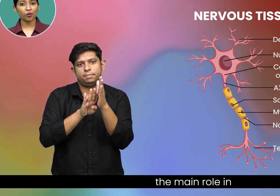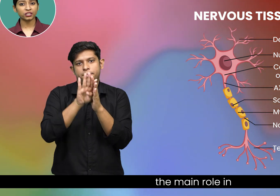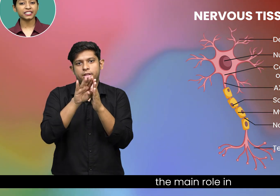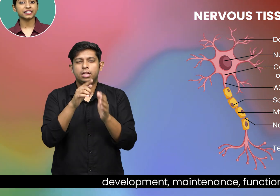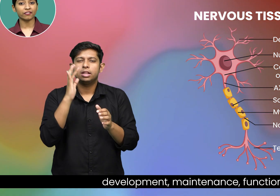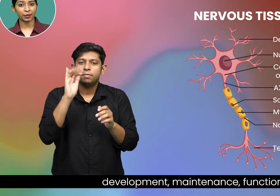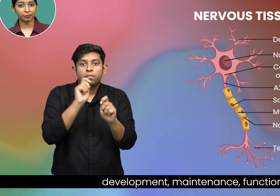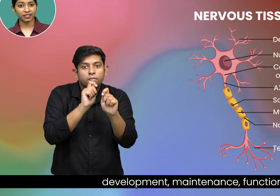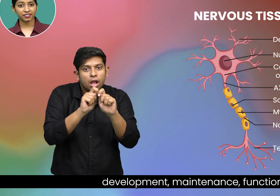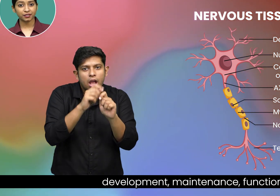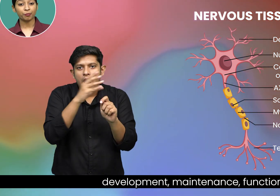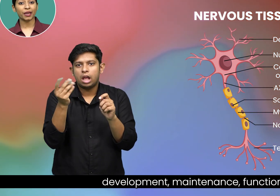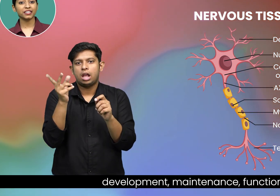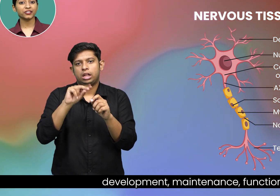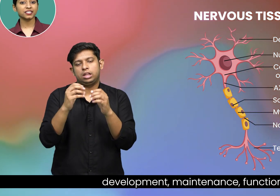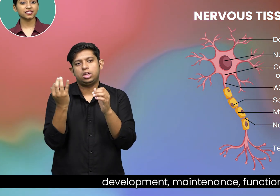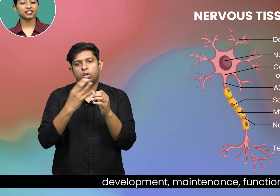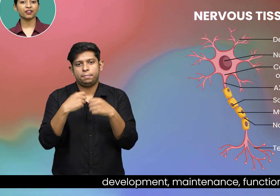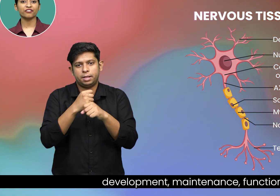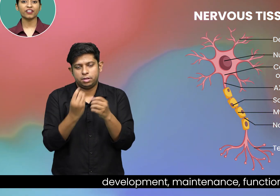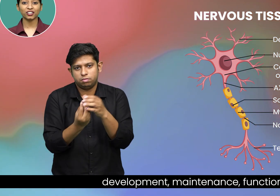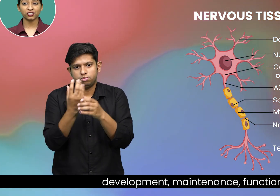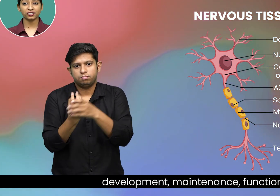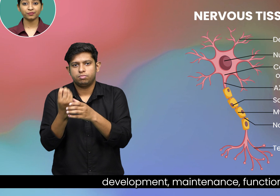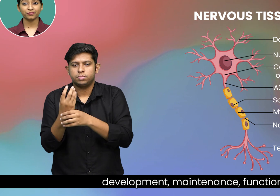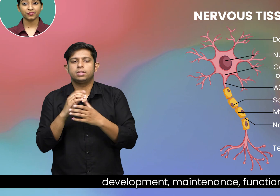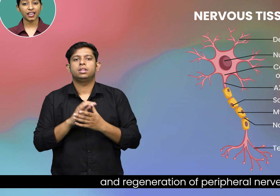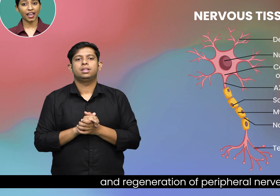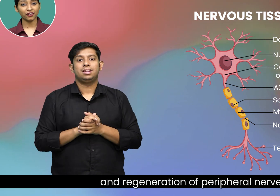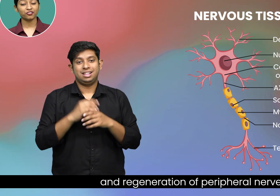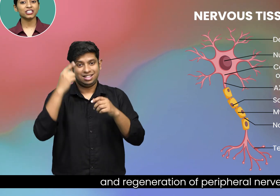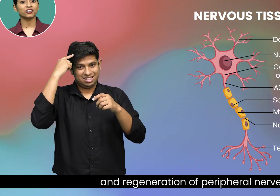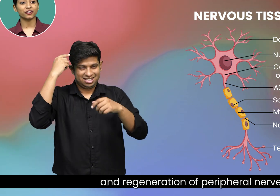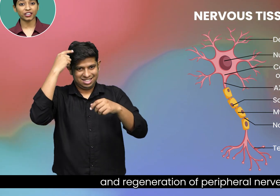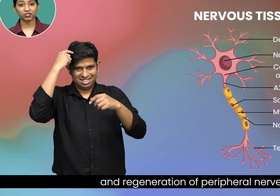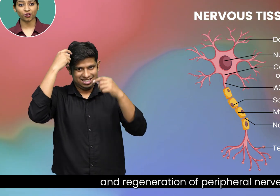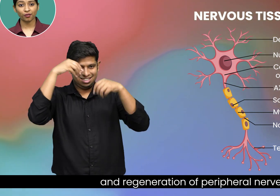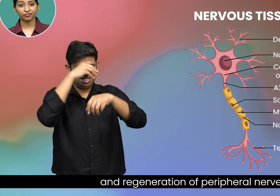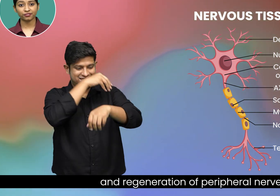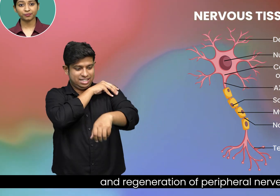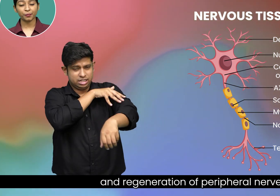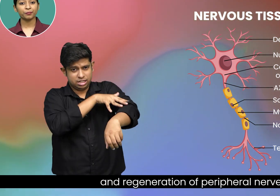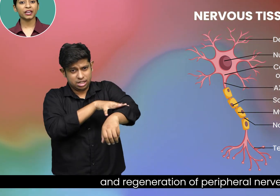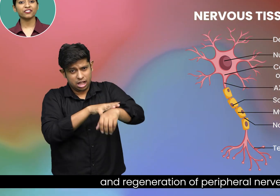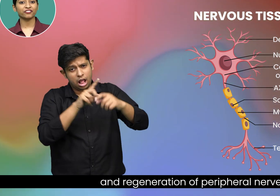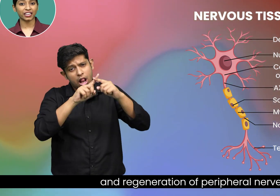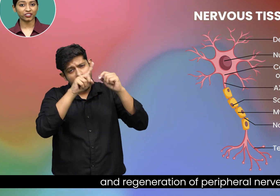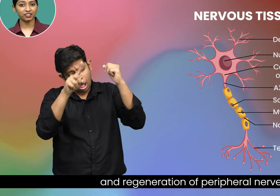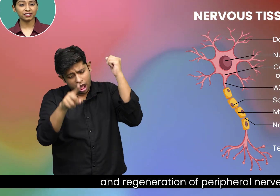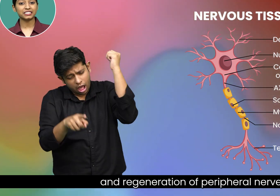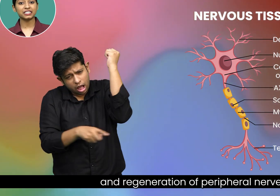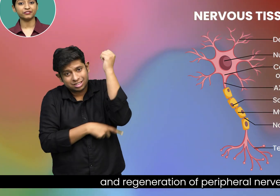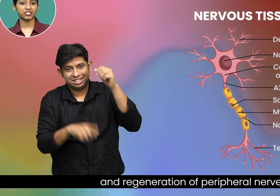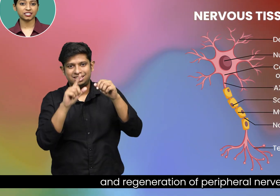main role in development, maintenance, function and regeneration of